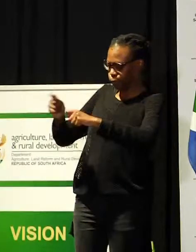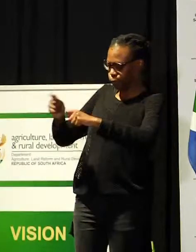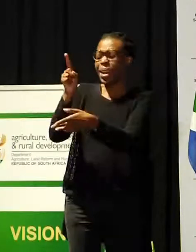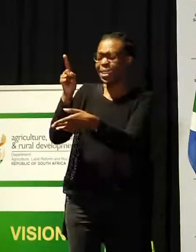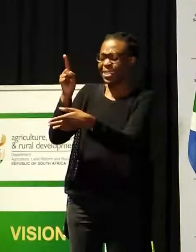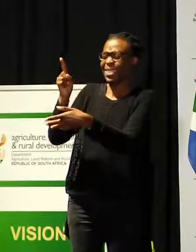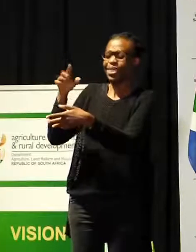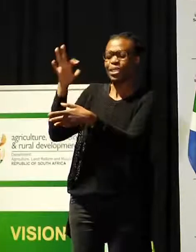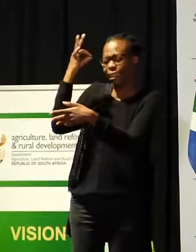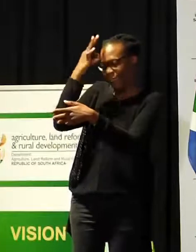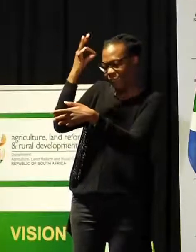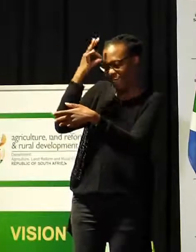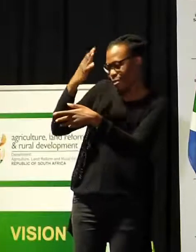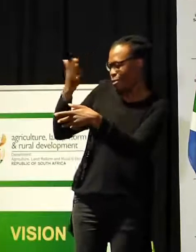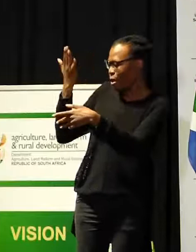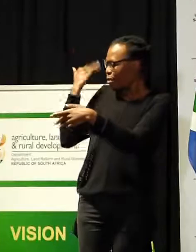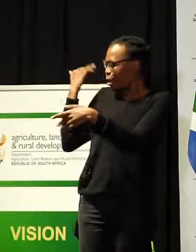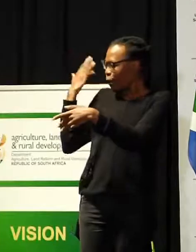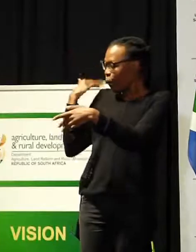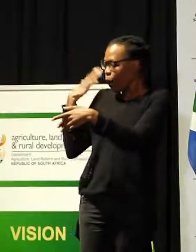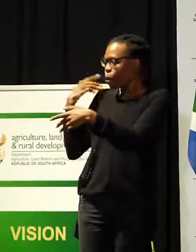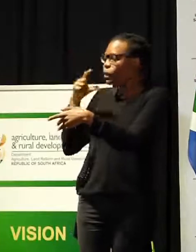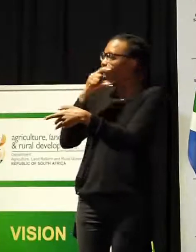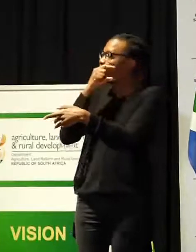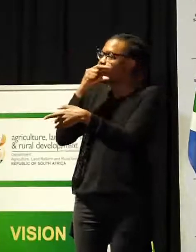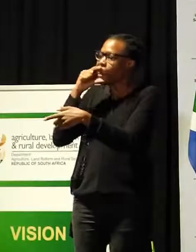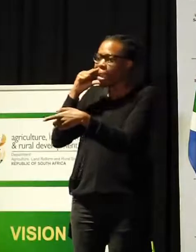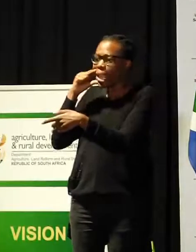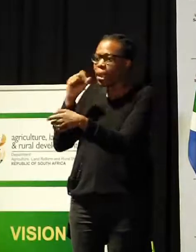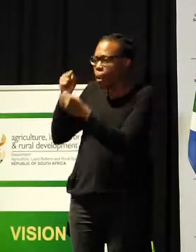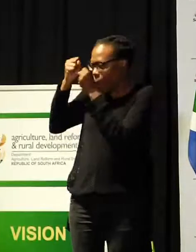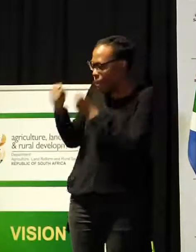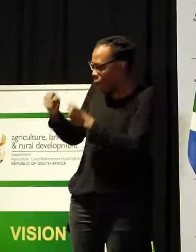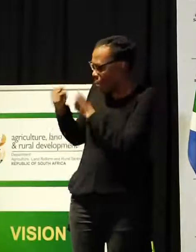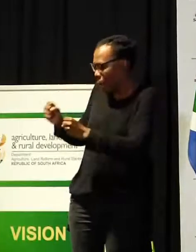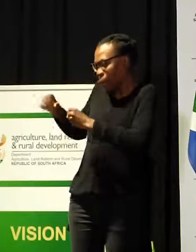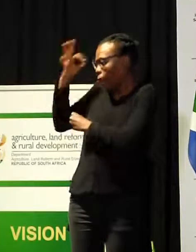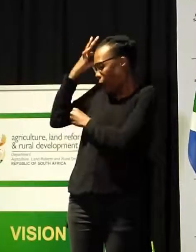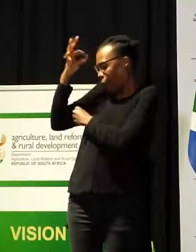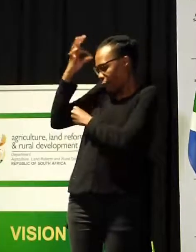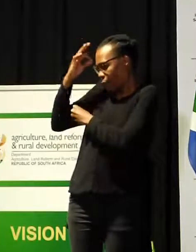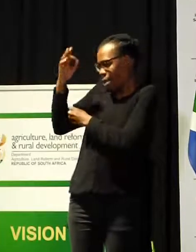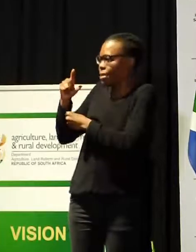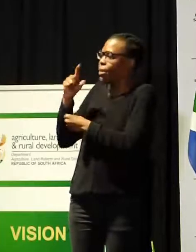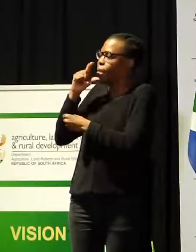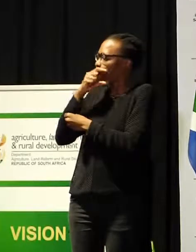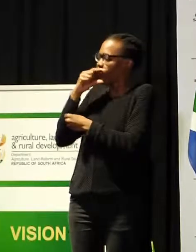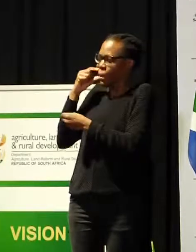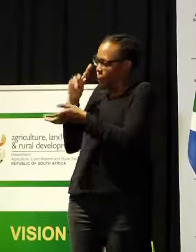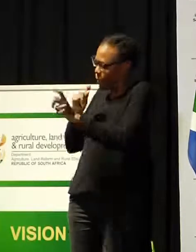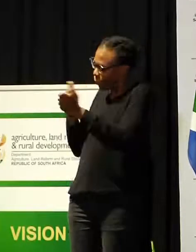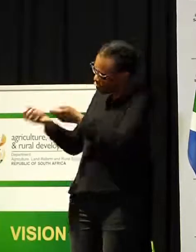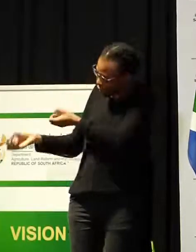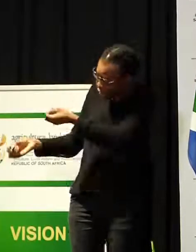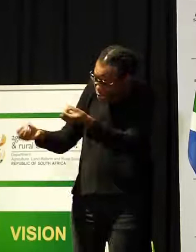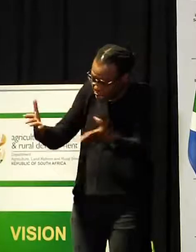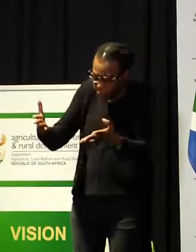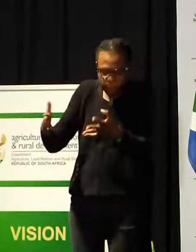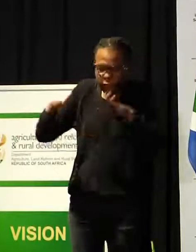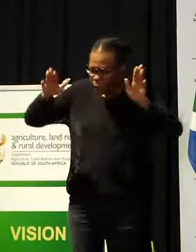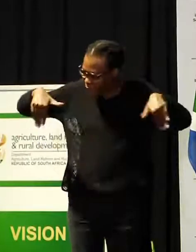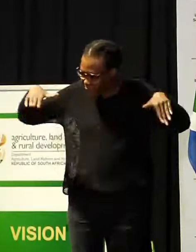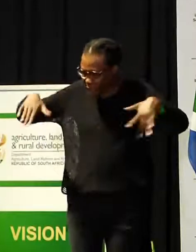transferred to their names. It's still held in trust by government. And then those must also be